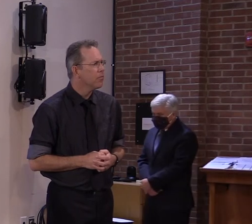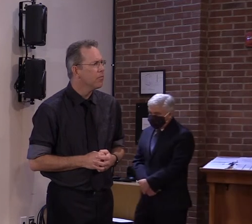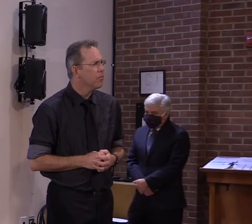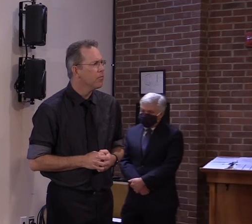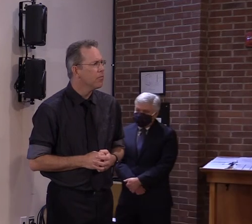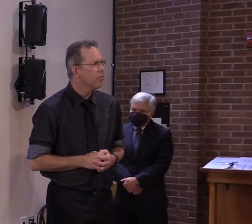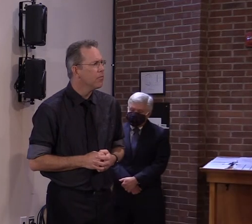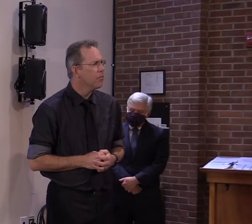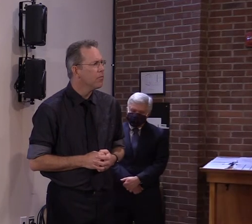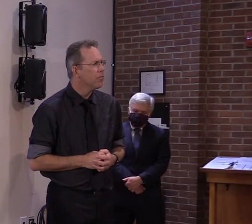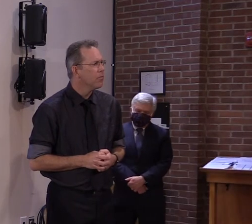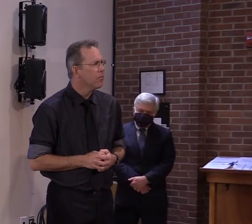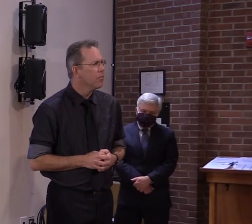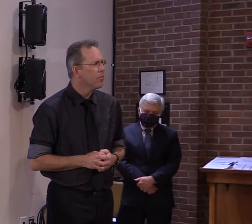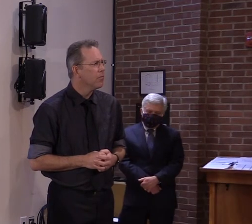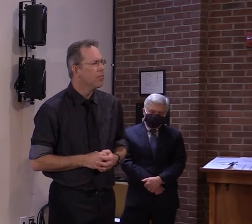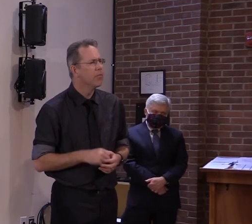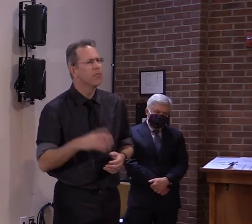Commissioner Harrington?